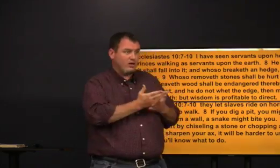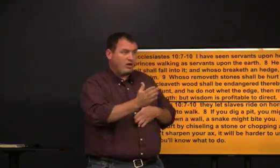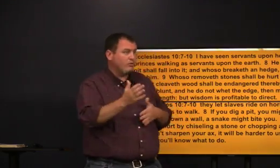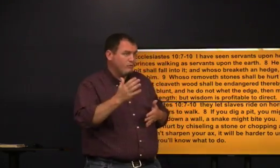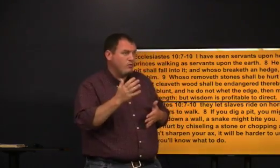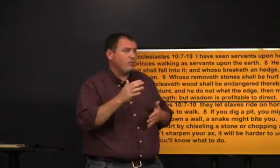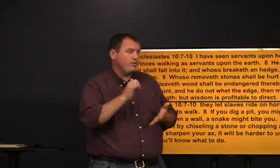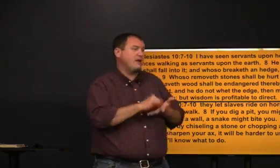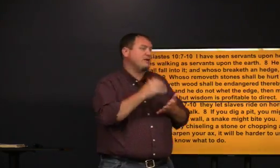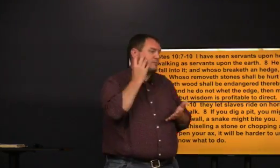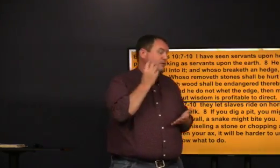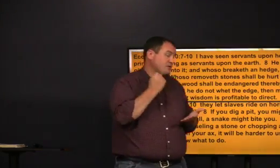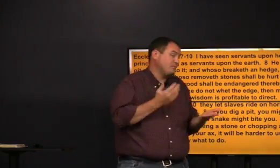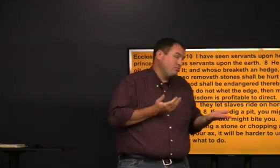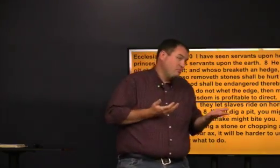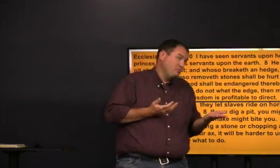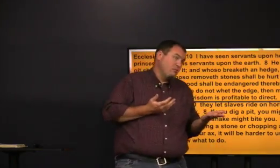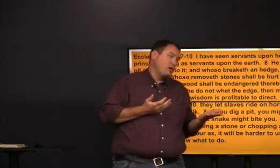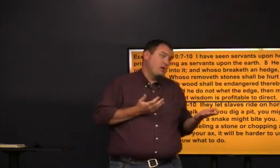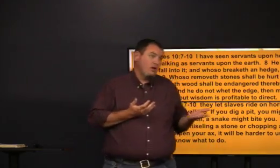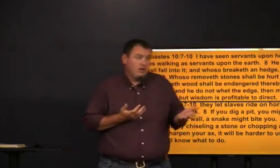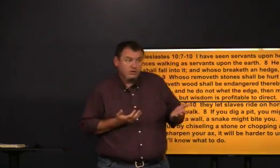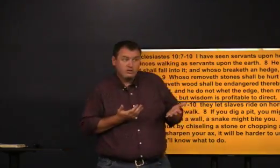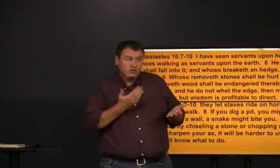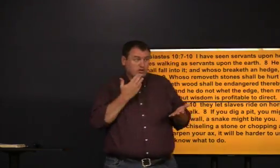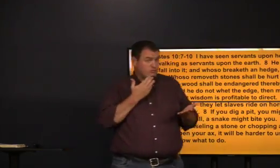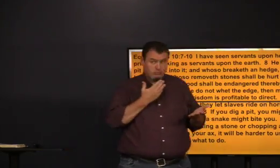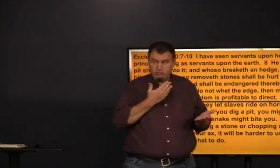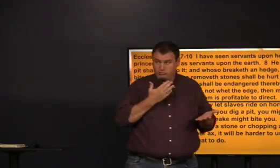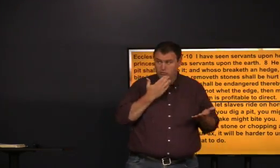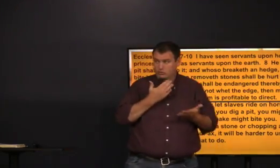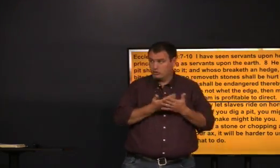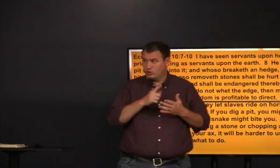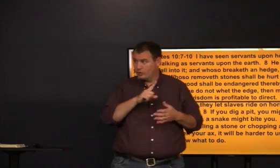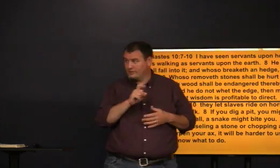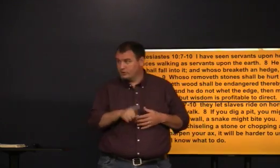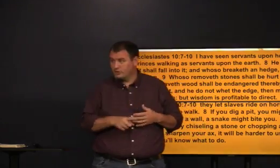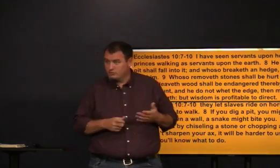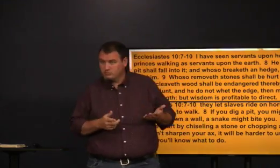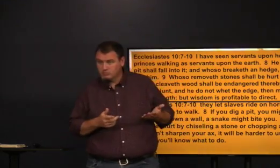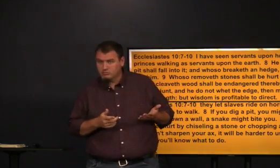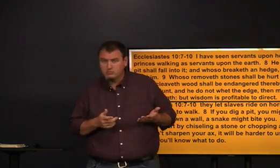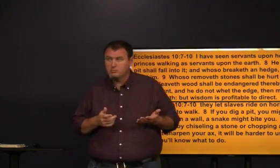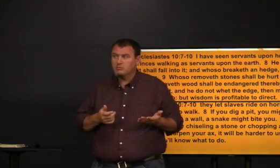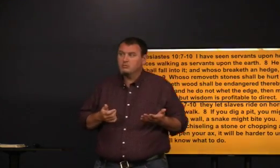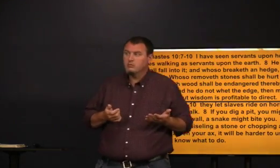gone through that experience? Good question.